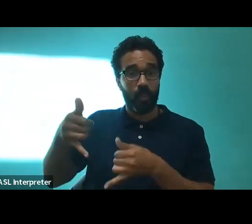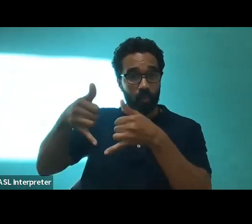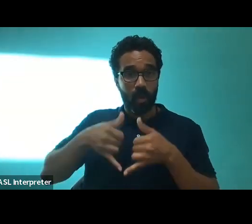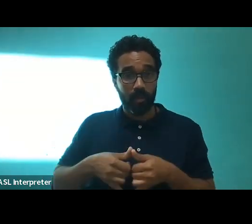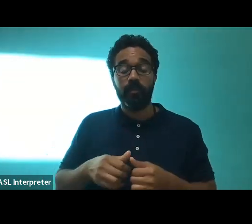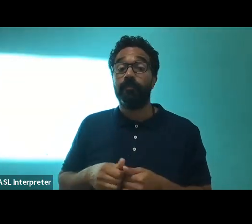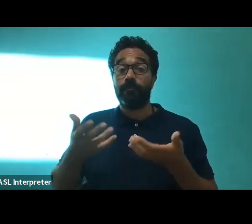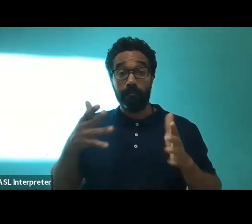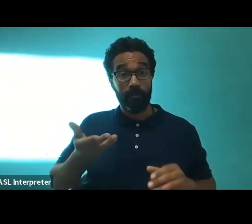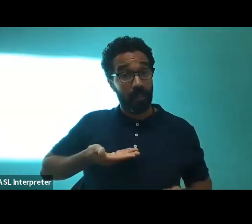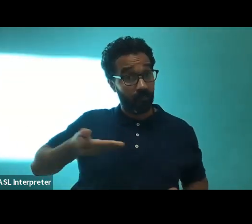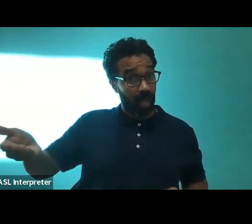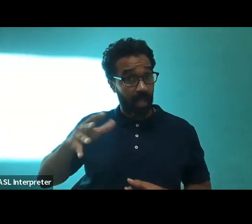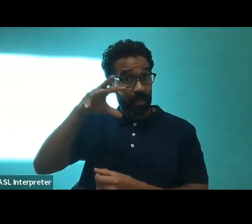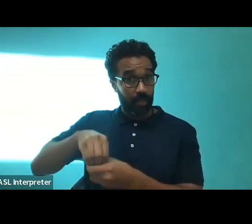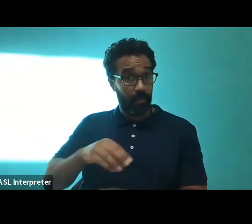their board,